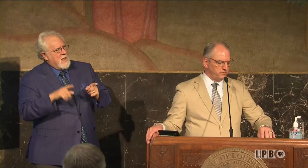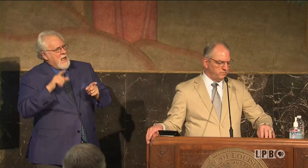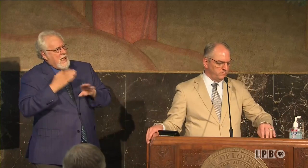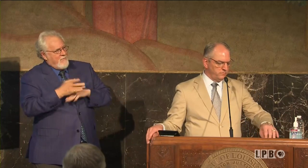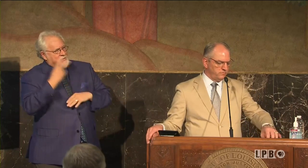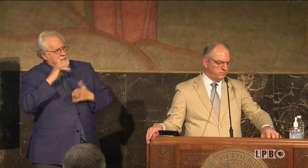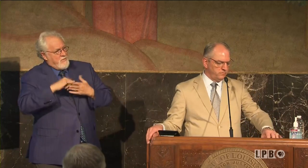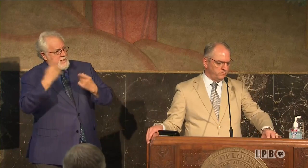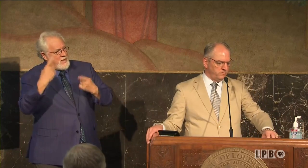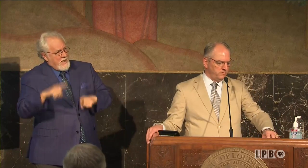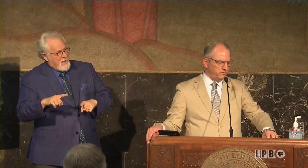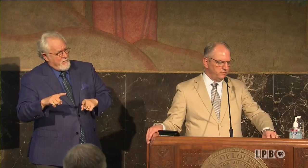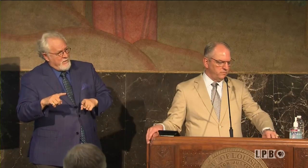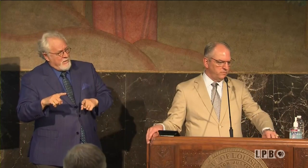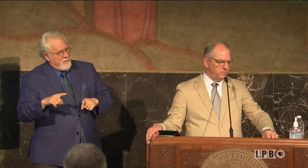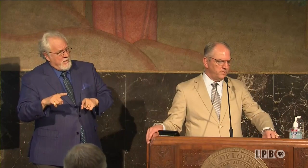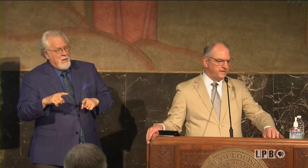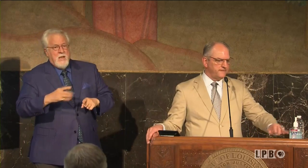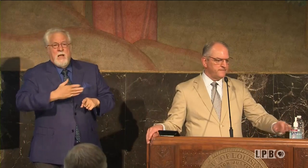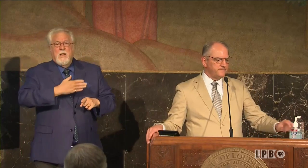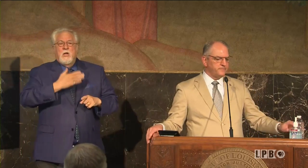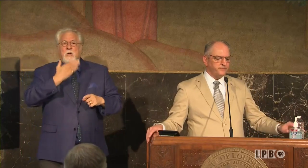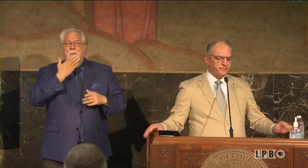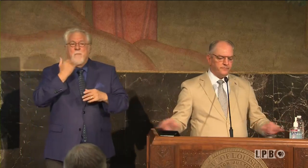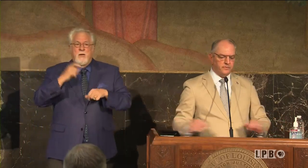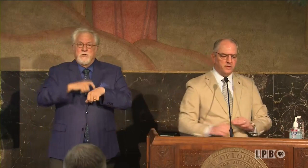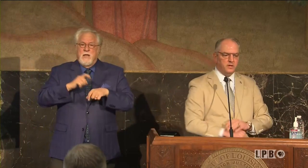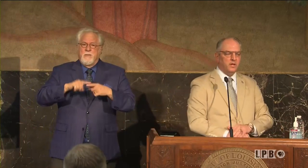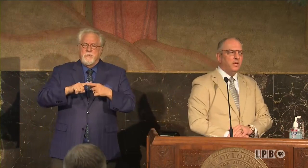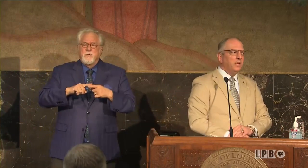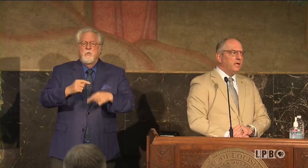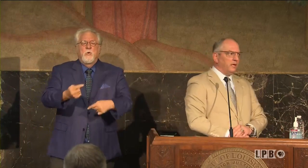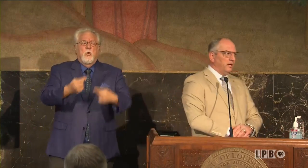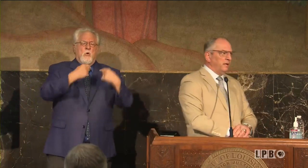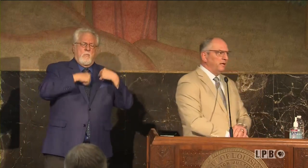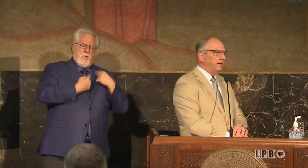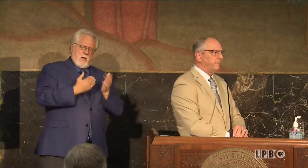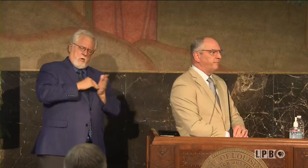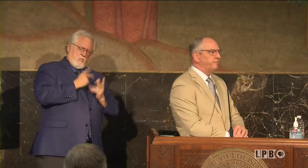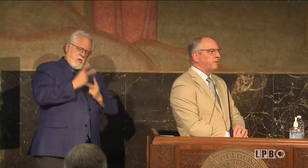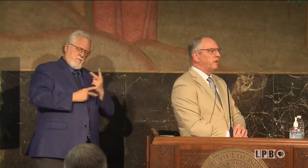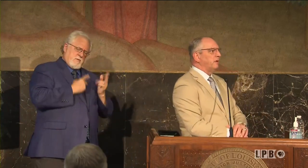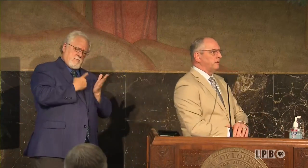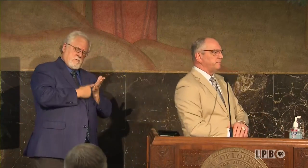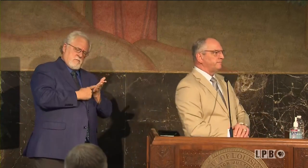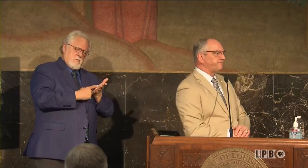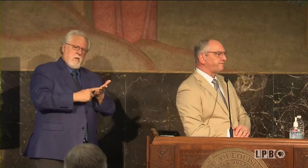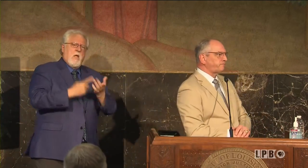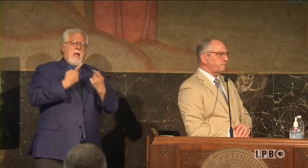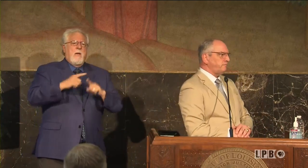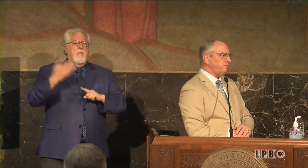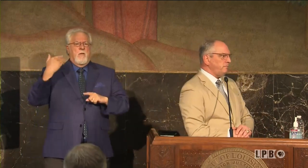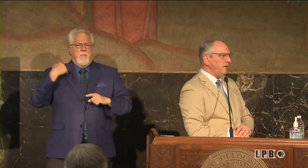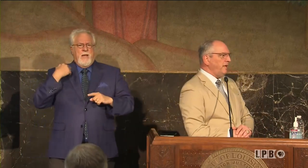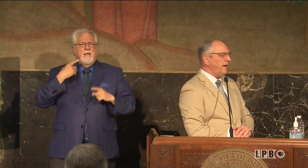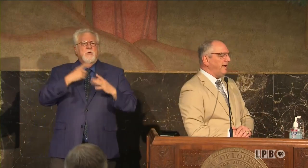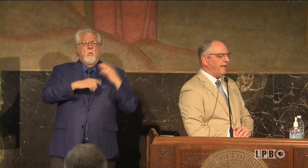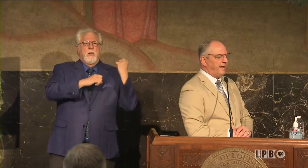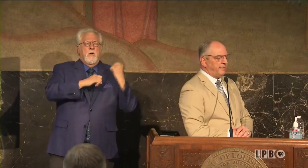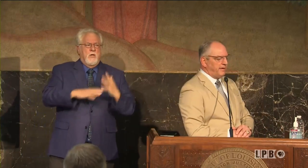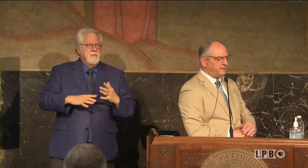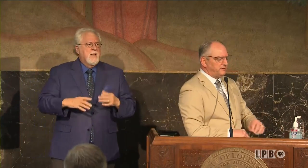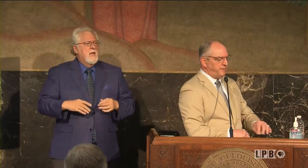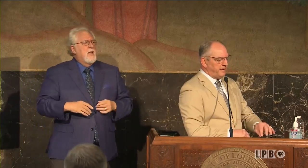this happen? Is that a time to kind of go back and revisit some of the things that are probably in the past and caused and led to things? Yeah,